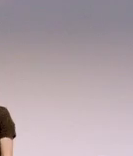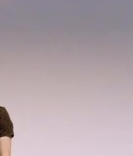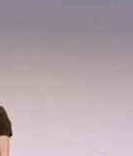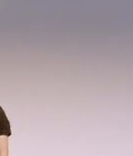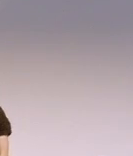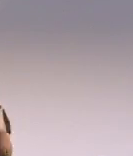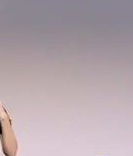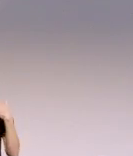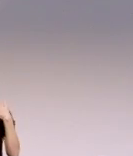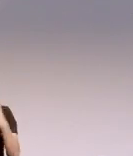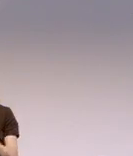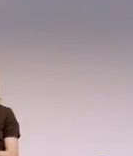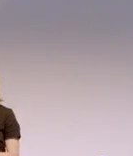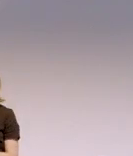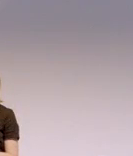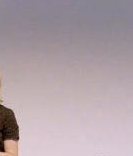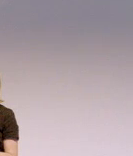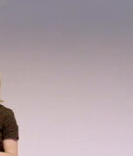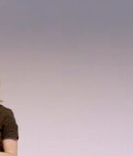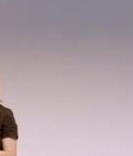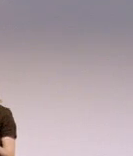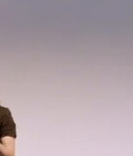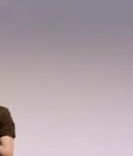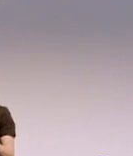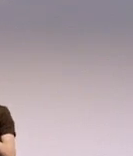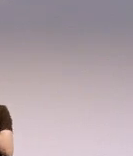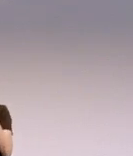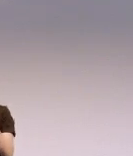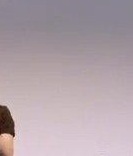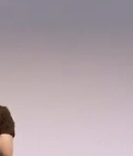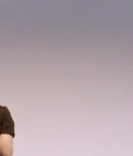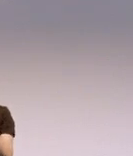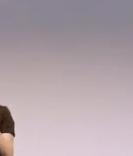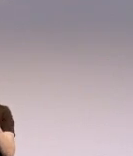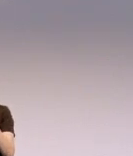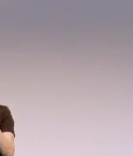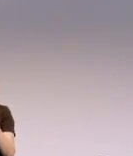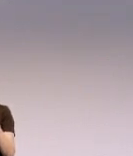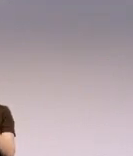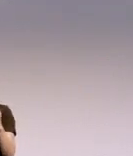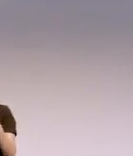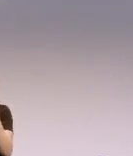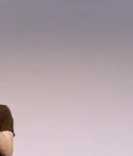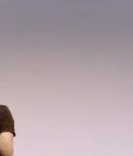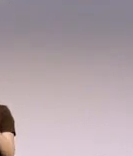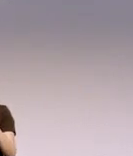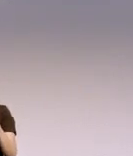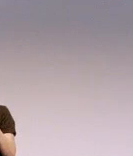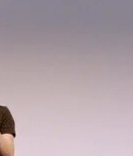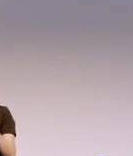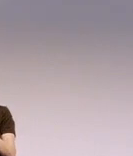Thanks very much. They're purely metaphorical spaceships, by the way. I don't throw actual people out of spaceships.